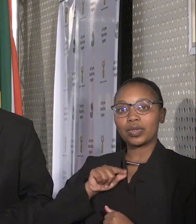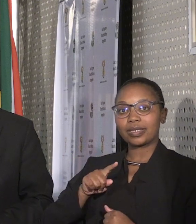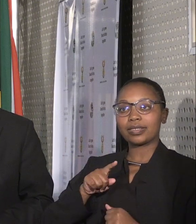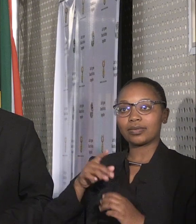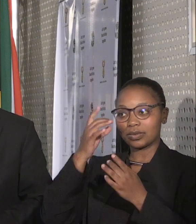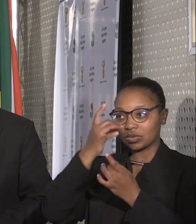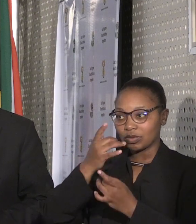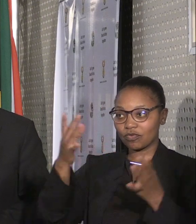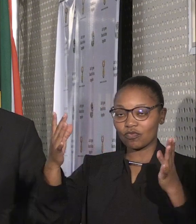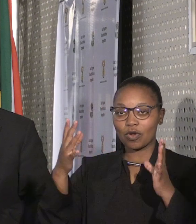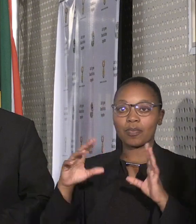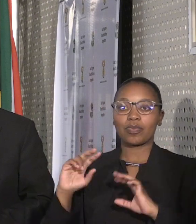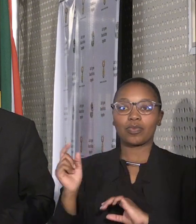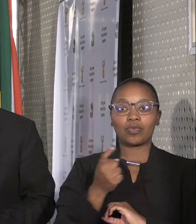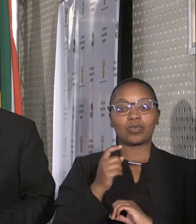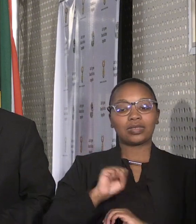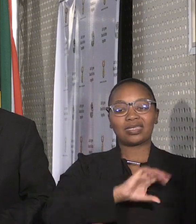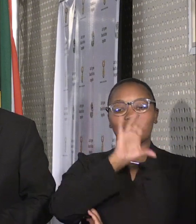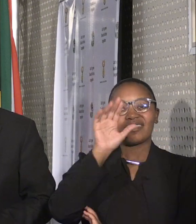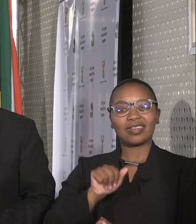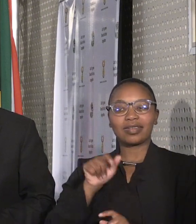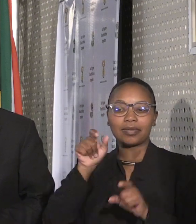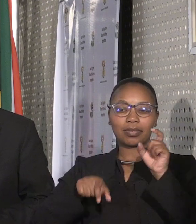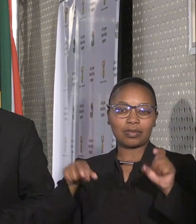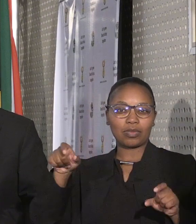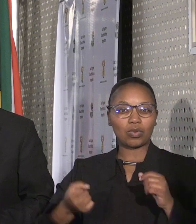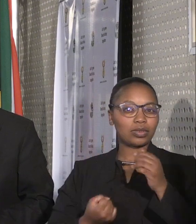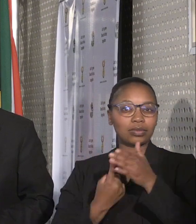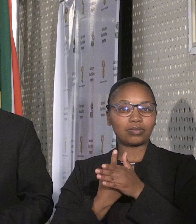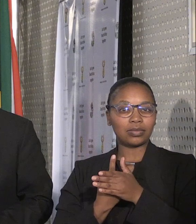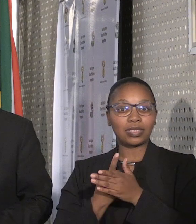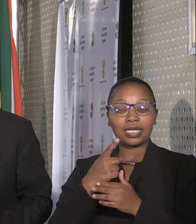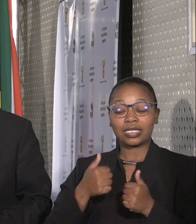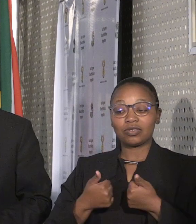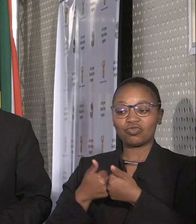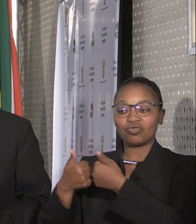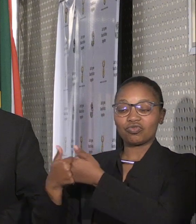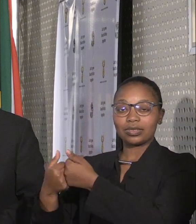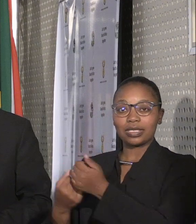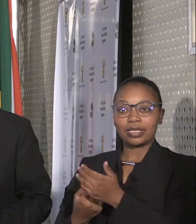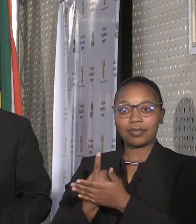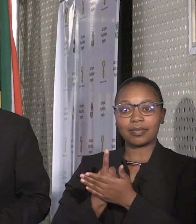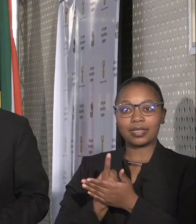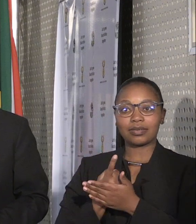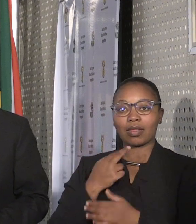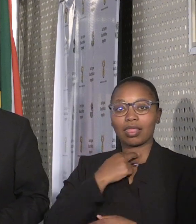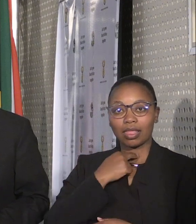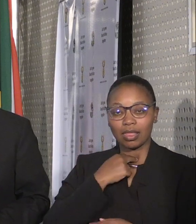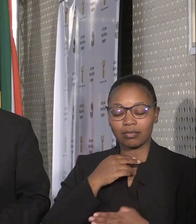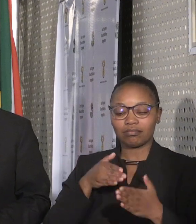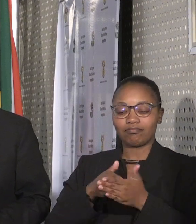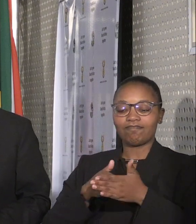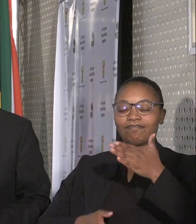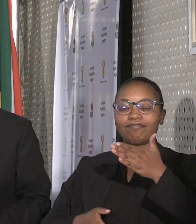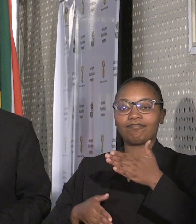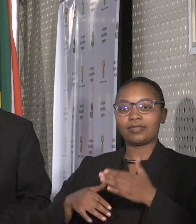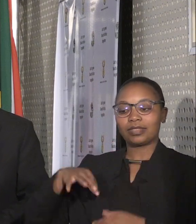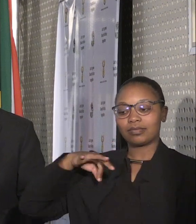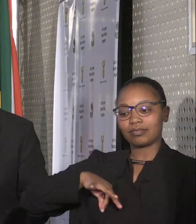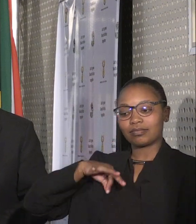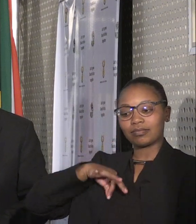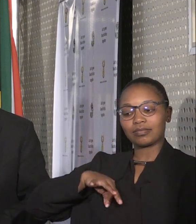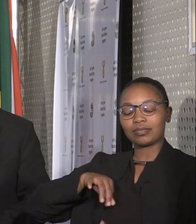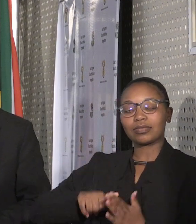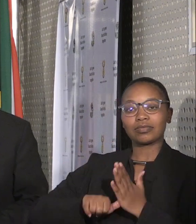the root causes of the recent challenges that have affected the social grants payments during the month of September 2023.